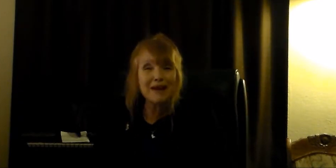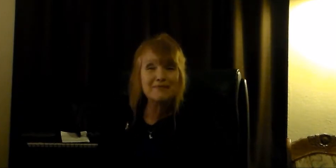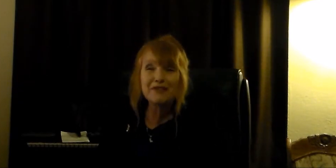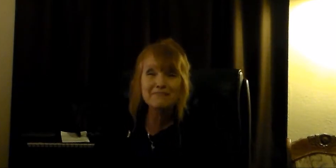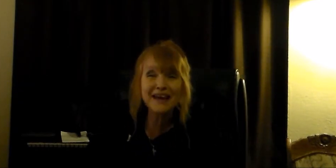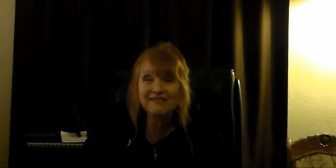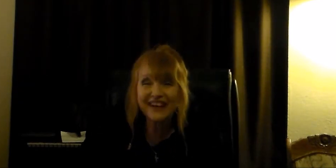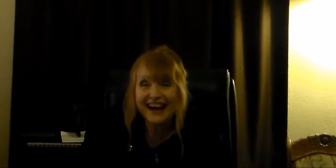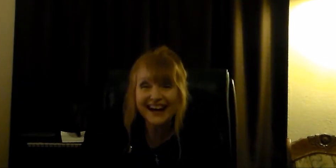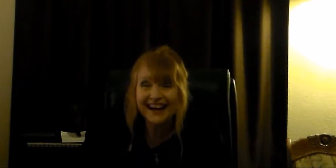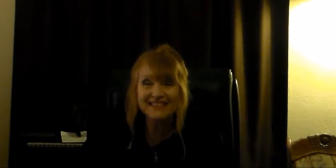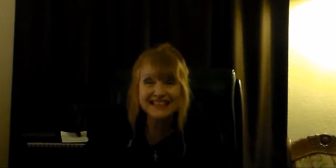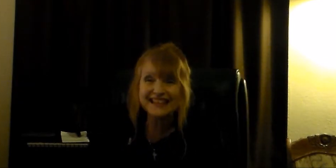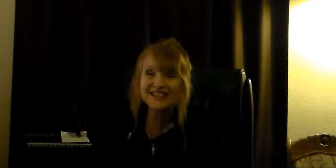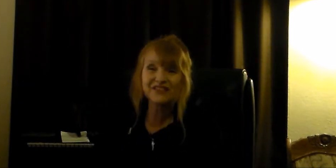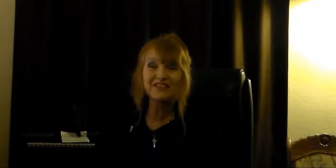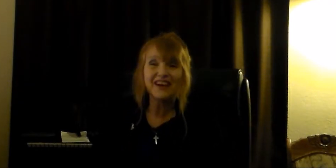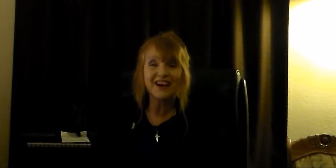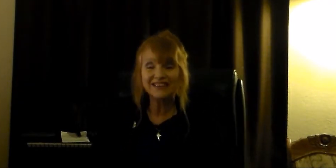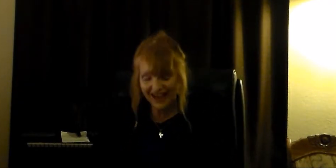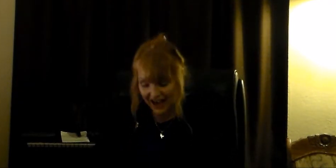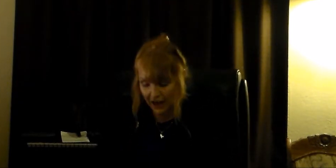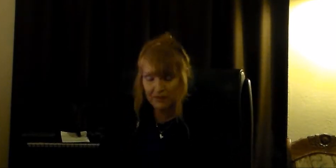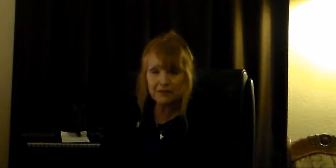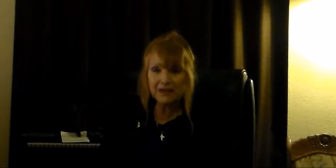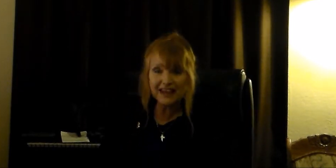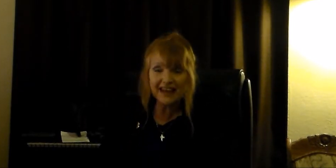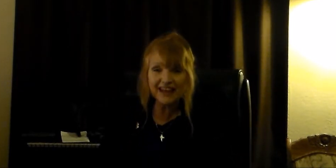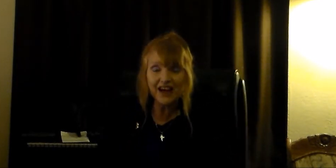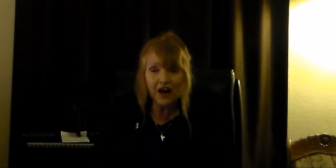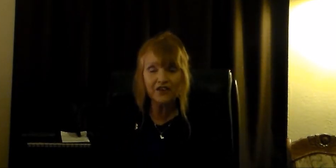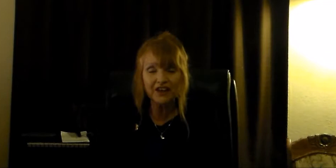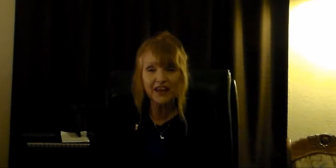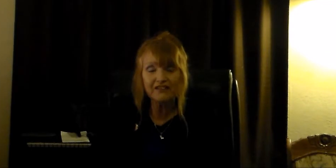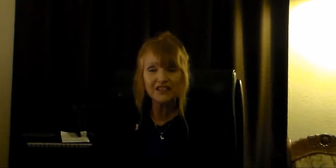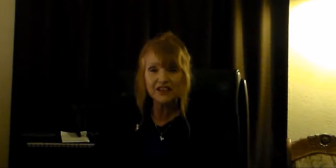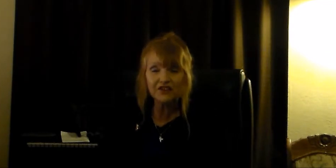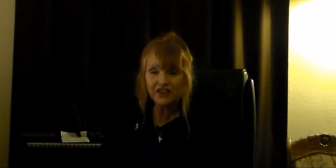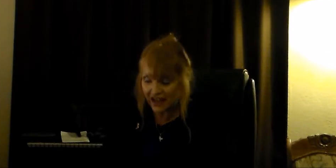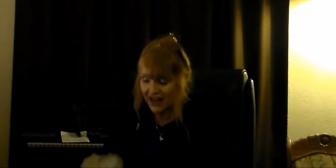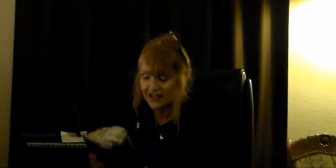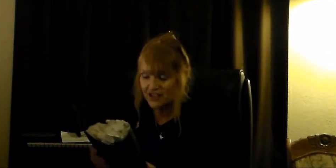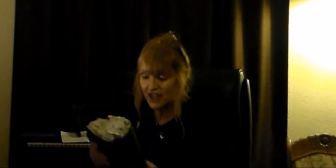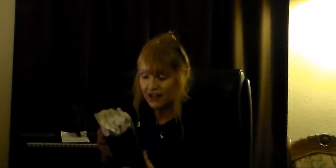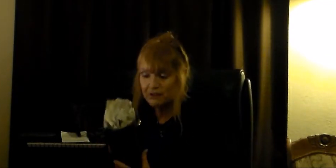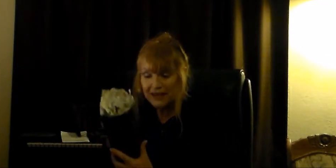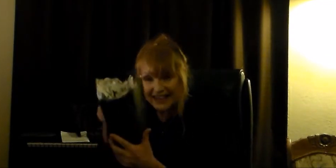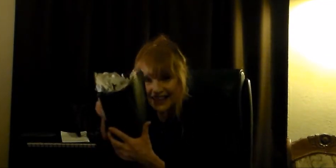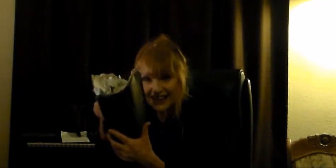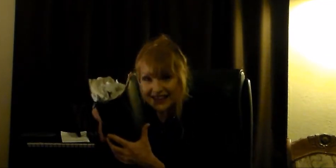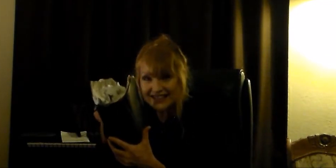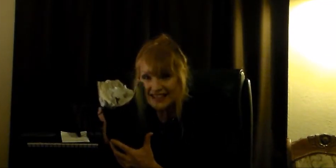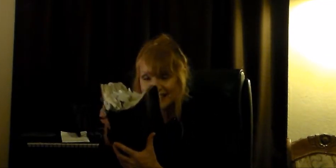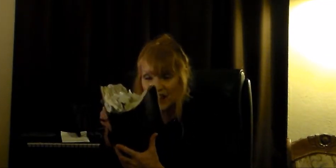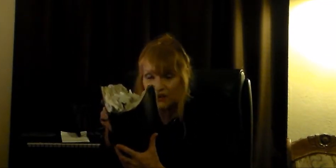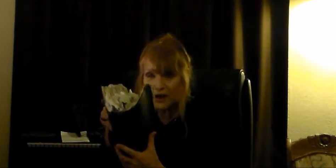Remember, remember, I've said this for a long time. In the beginning, God created the heavens and the earth and us. Just like in the beginning, it says so in the